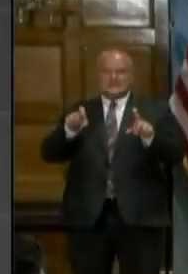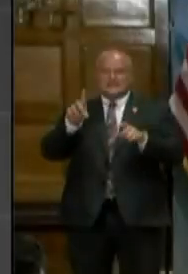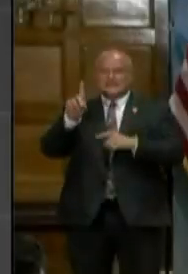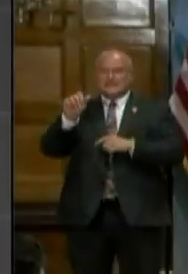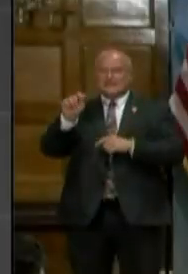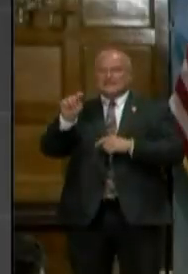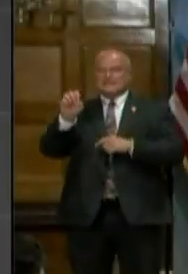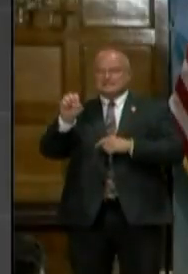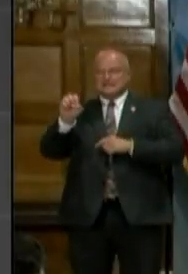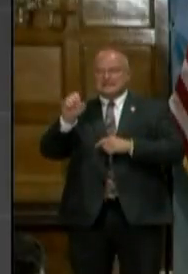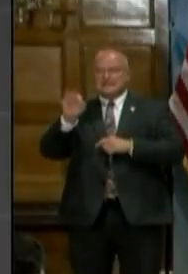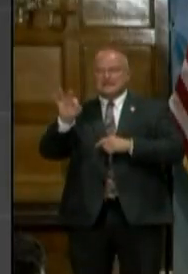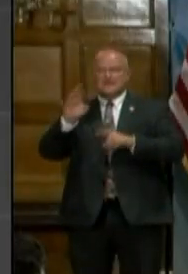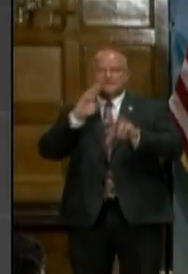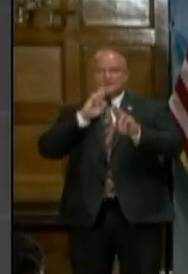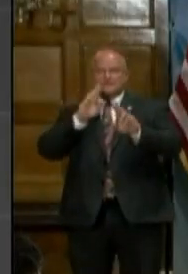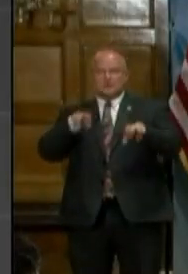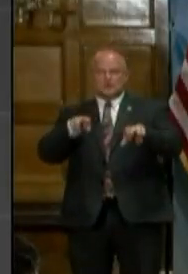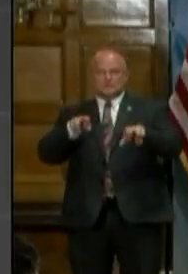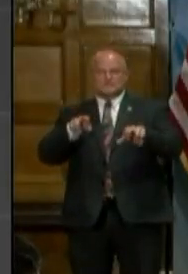result is